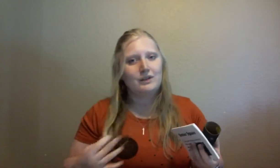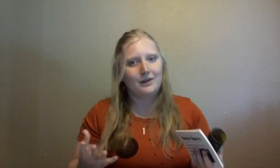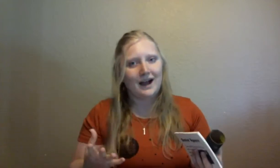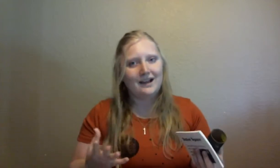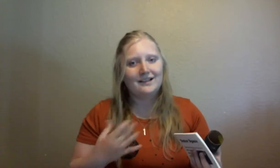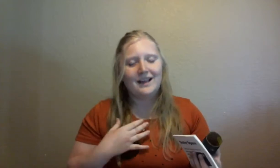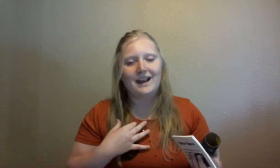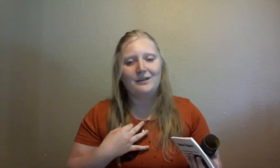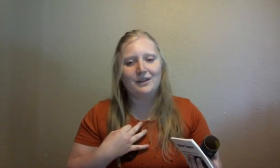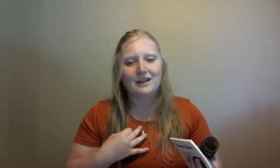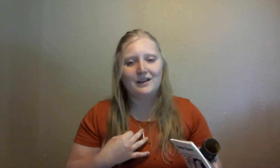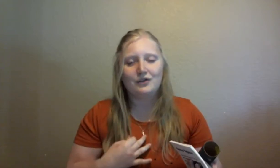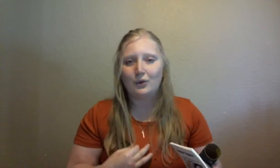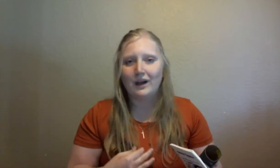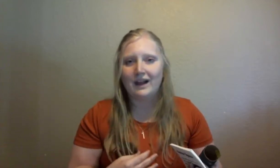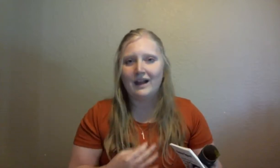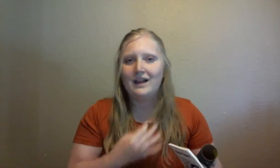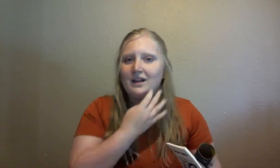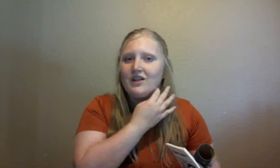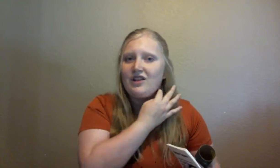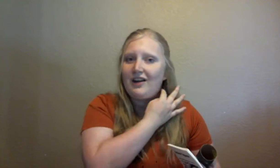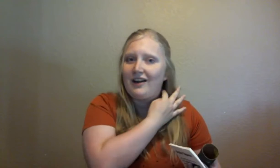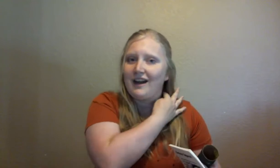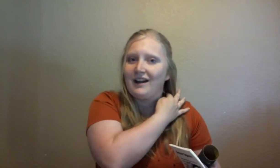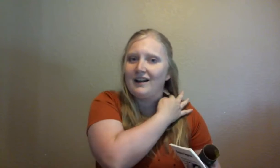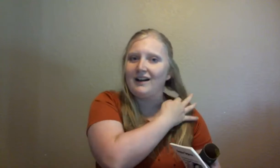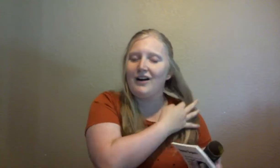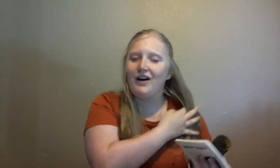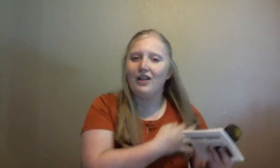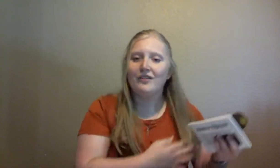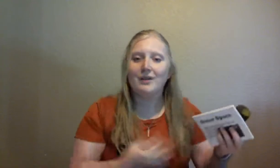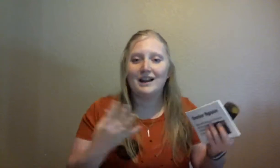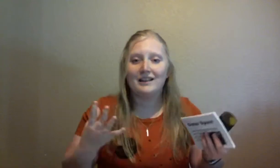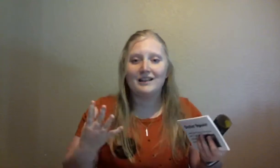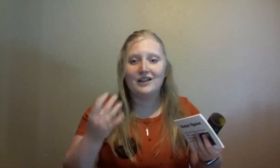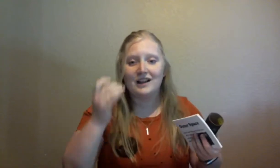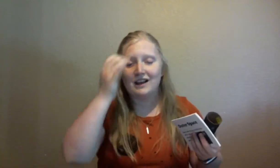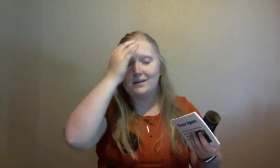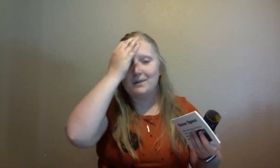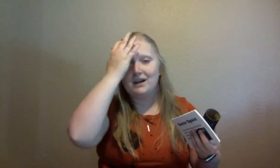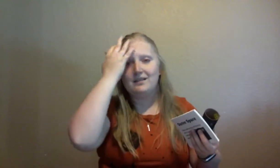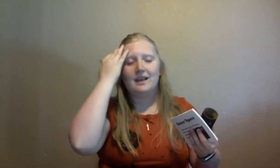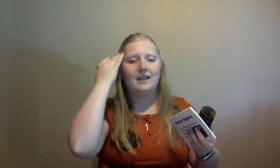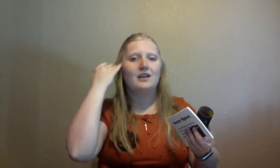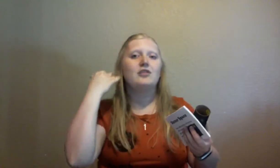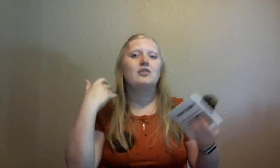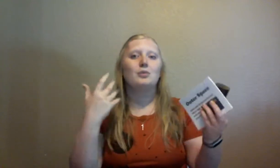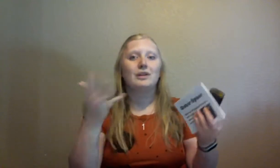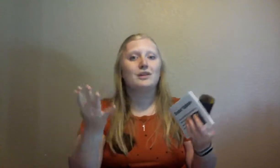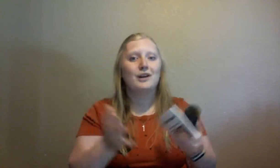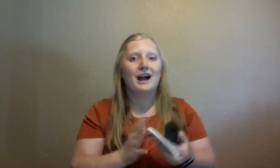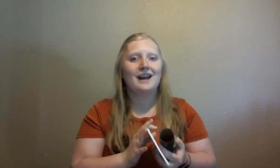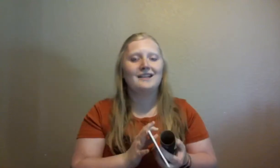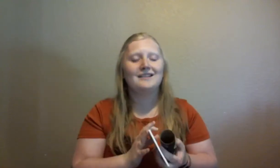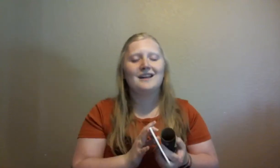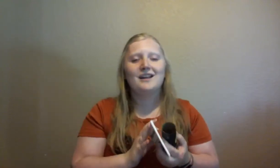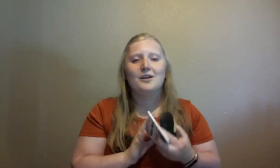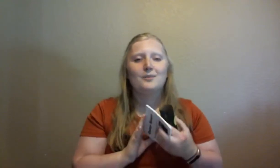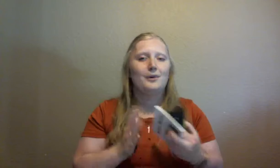you guys, and I really enjoy sharing all of my knowledge in American Sign Language with you guys. Most